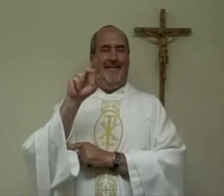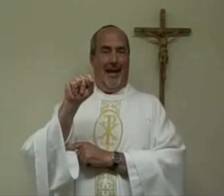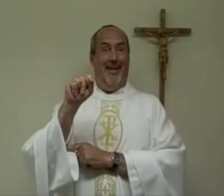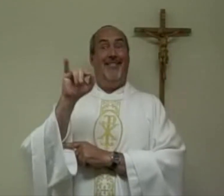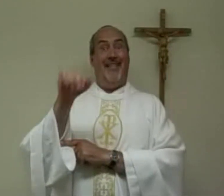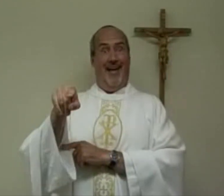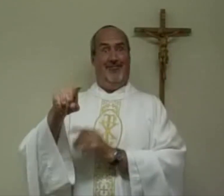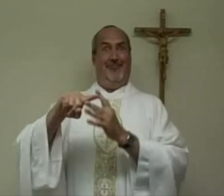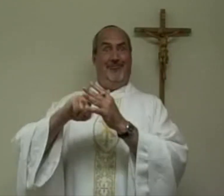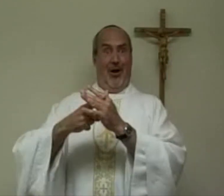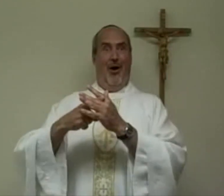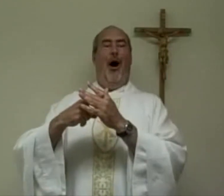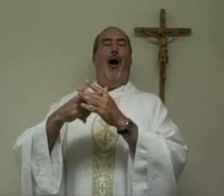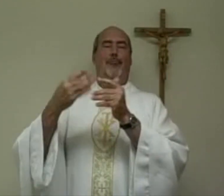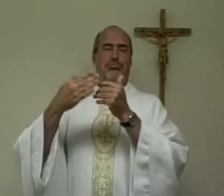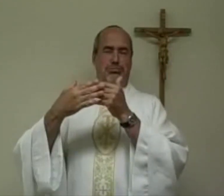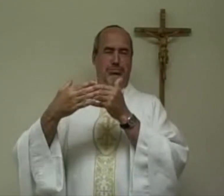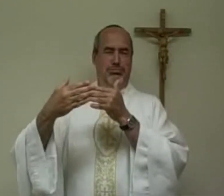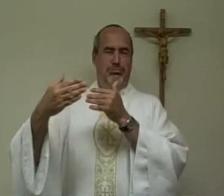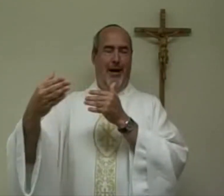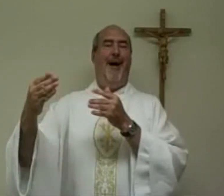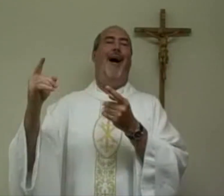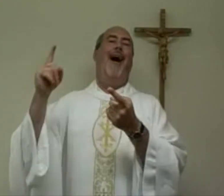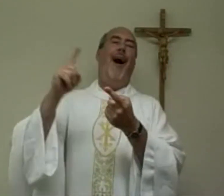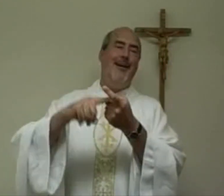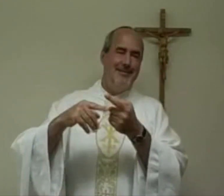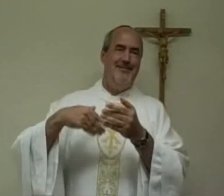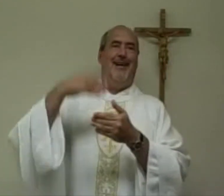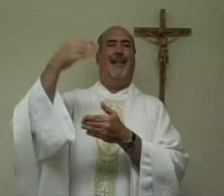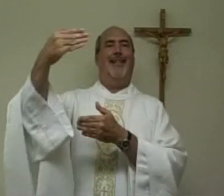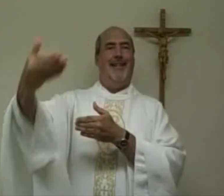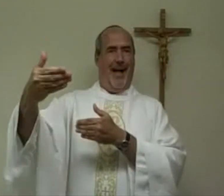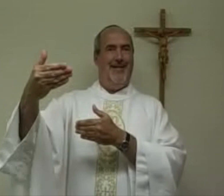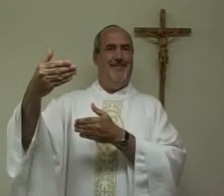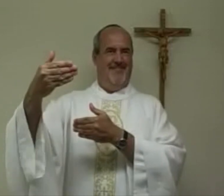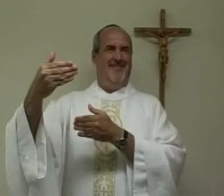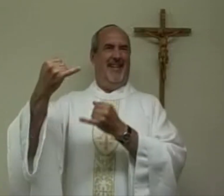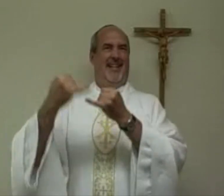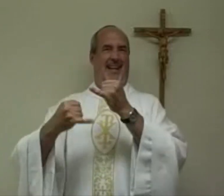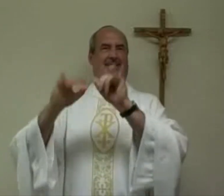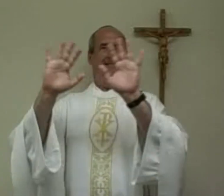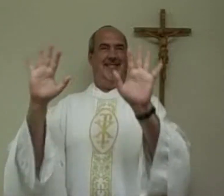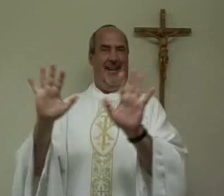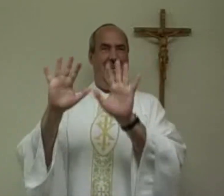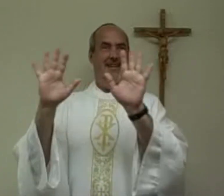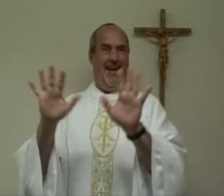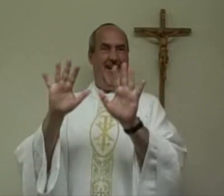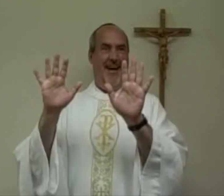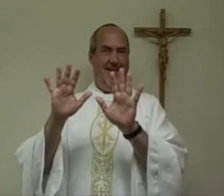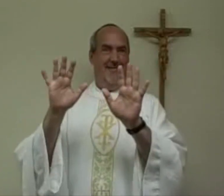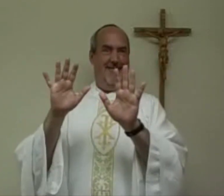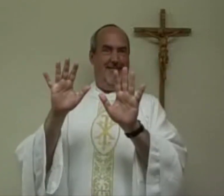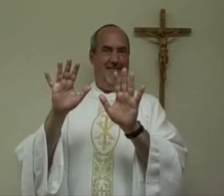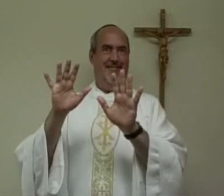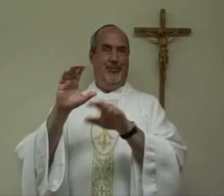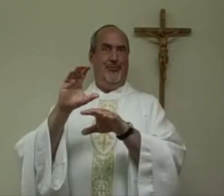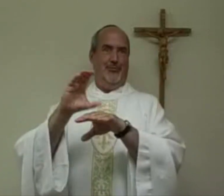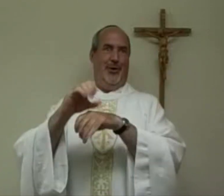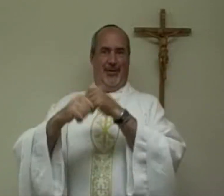year, or the year A. And we celebrate A until the last Sunday of next